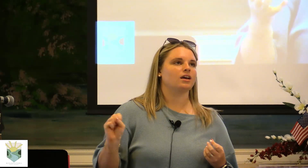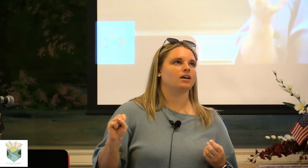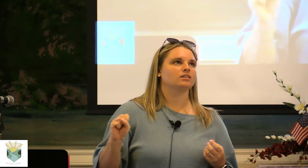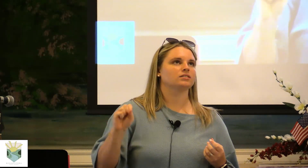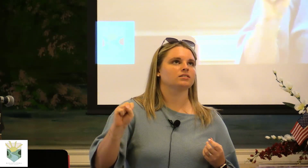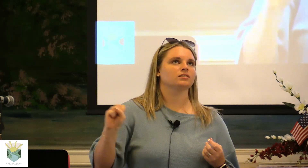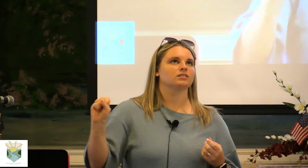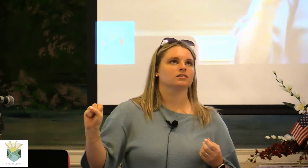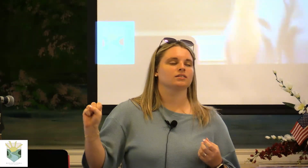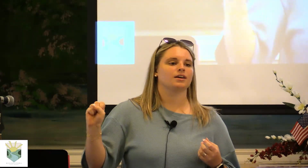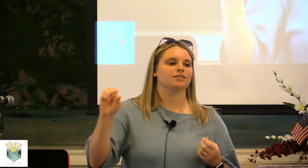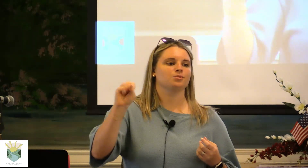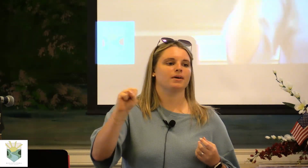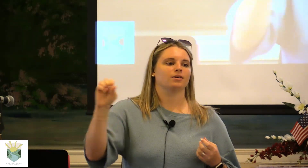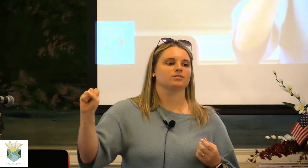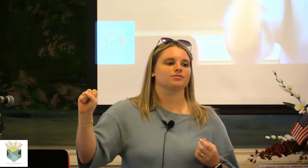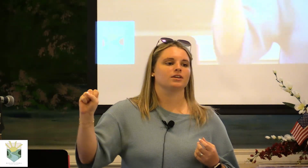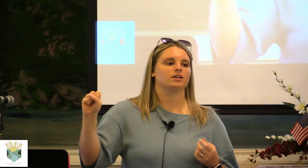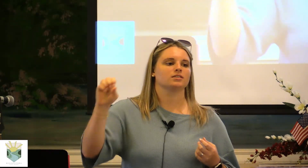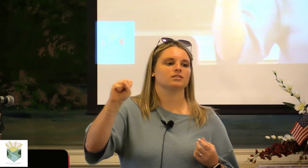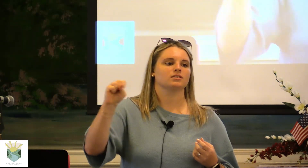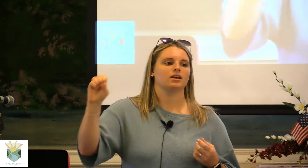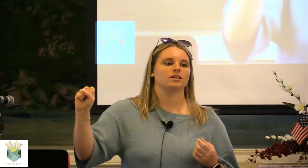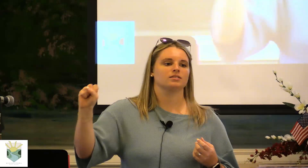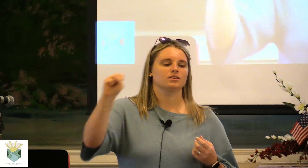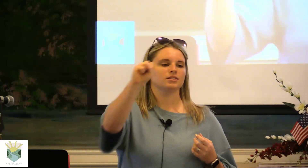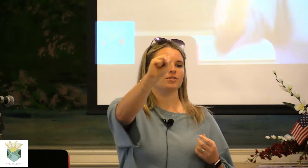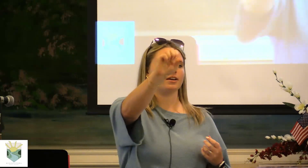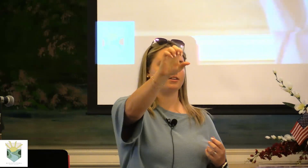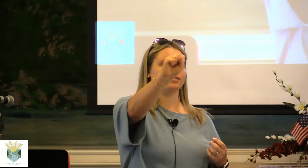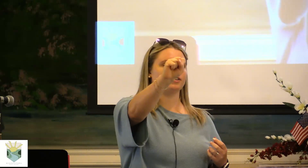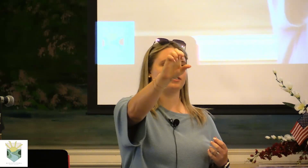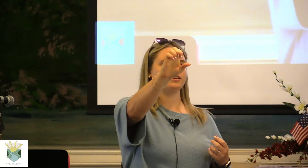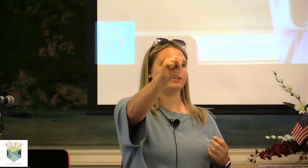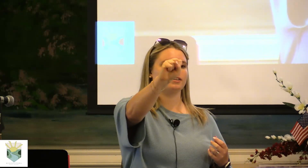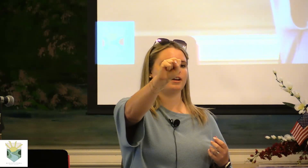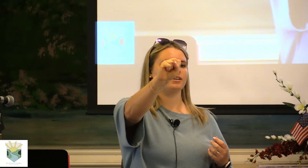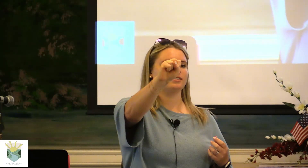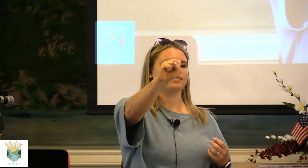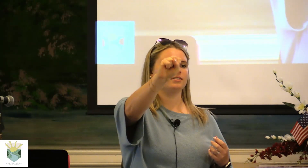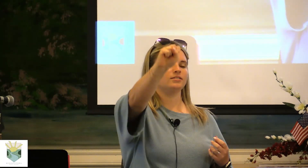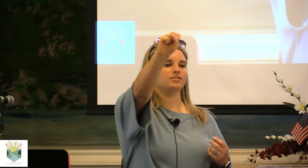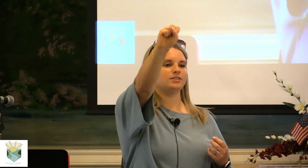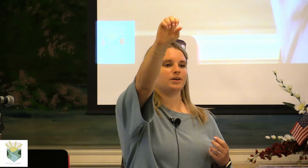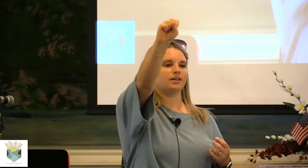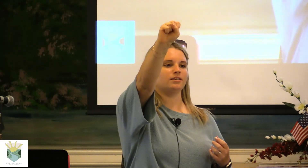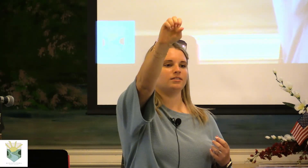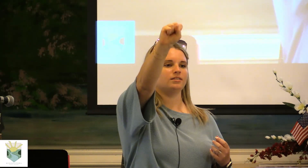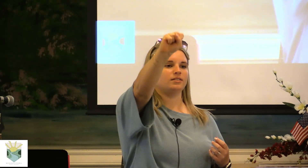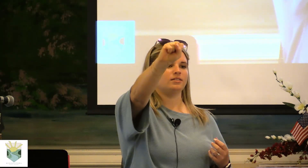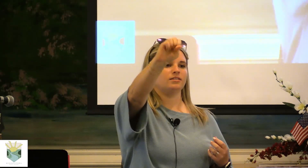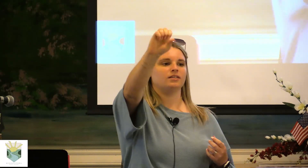S. I think you bounce for S. S. So like you're literally gonna like, you see my hand? oh, Like